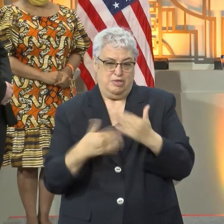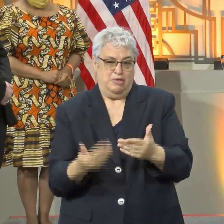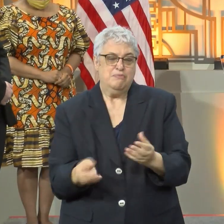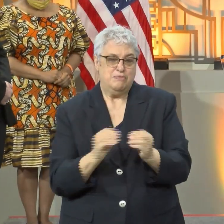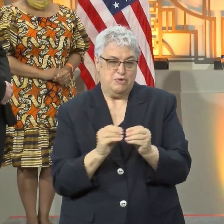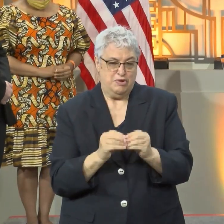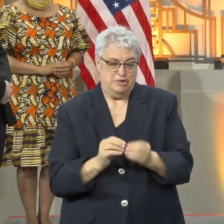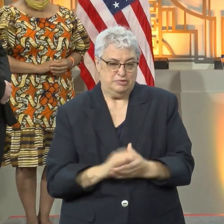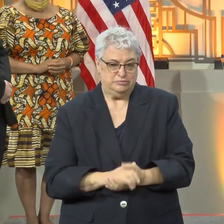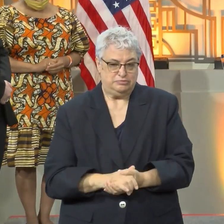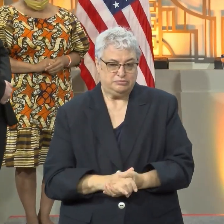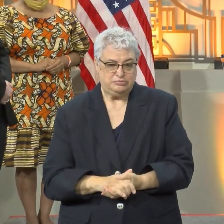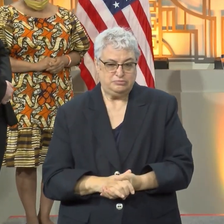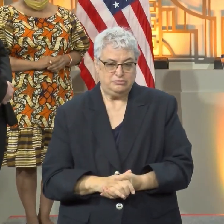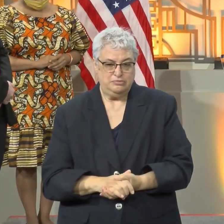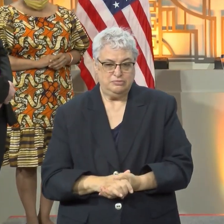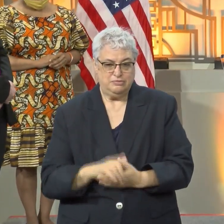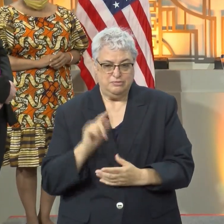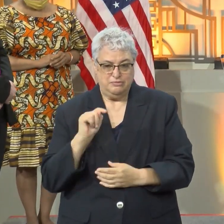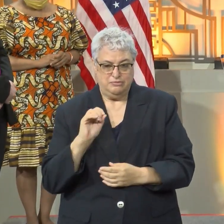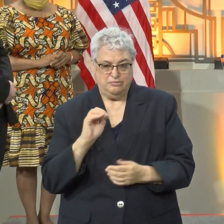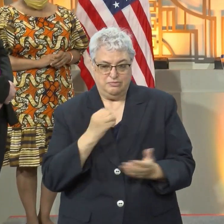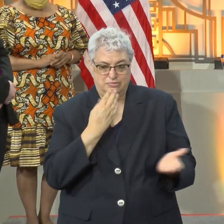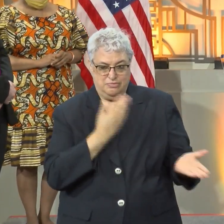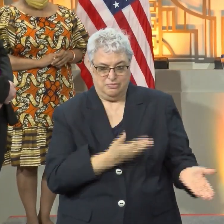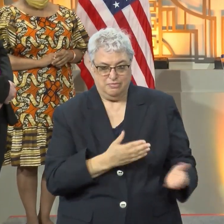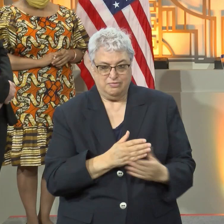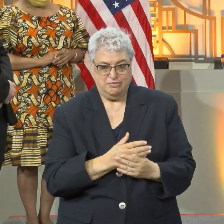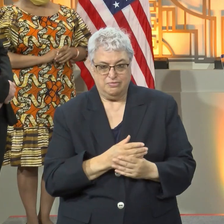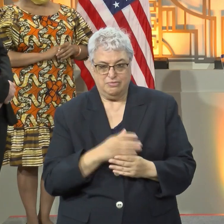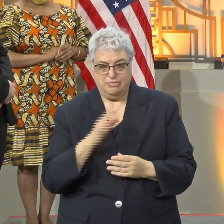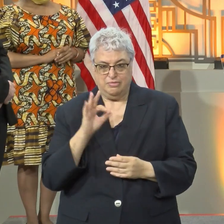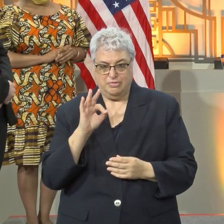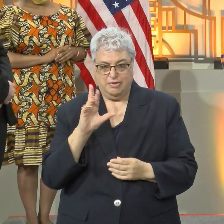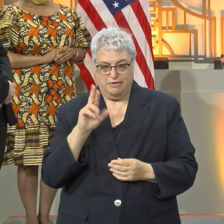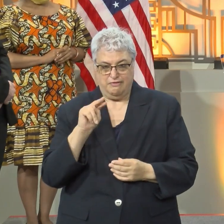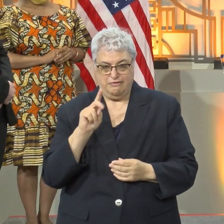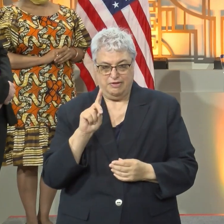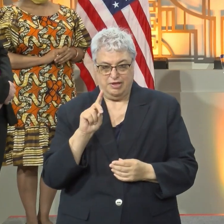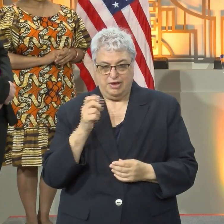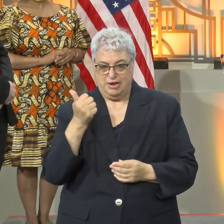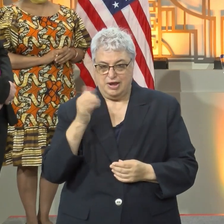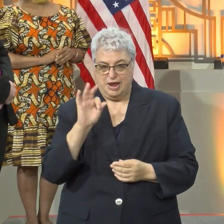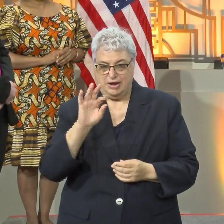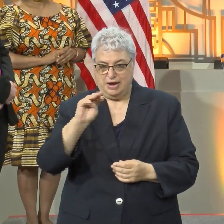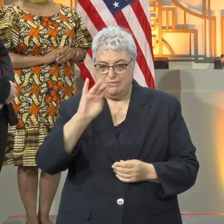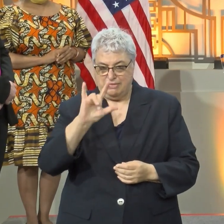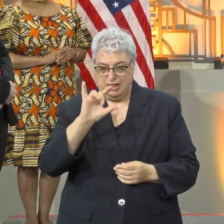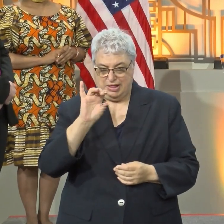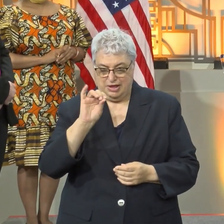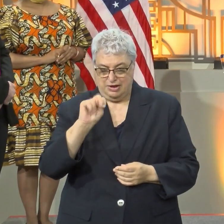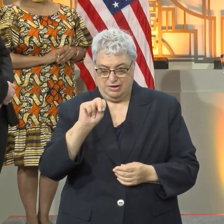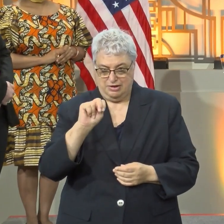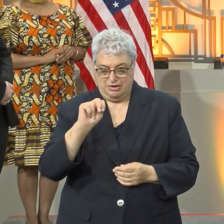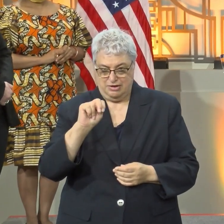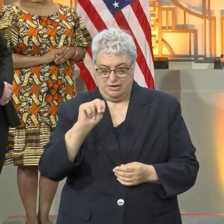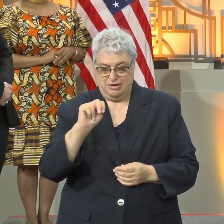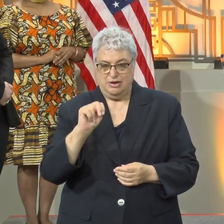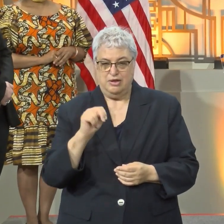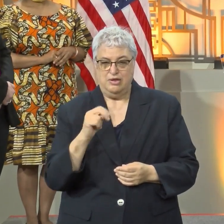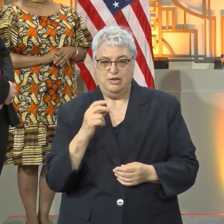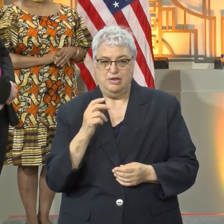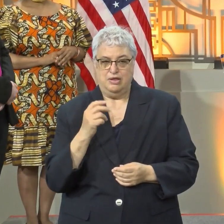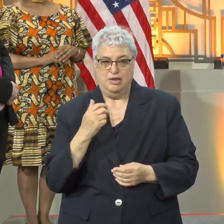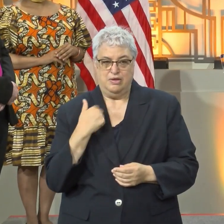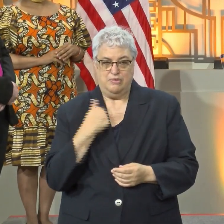Thank you, Tom. And let me also say that as it relates to the fund today is $19 million. That's where we are today. There are a number